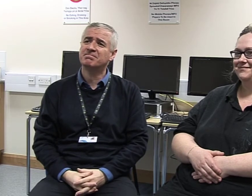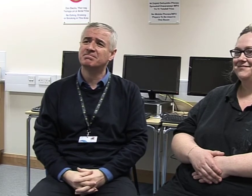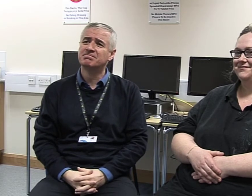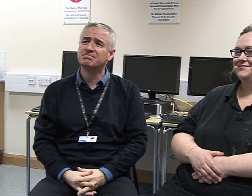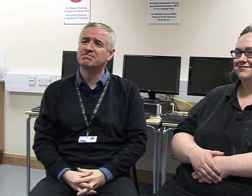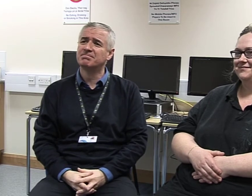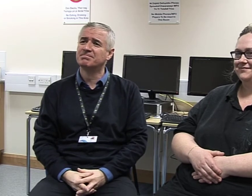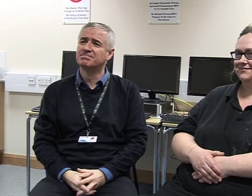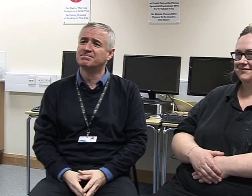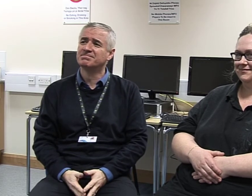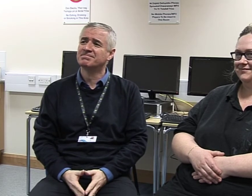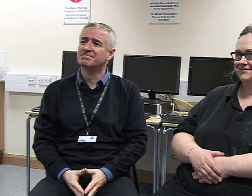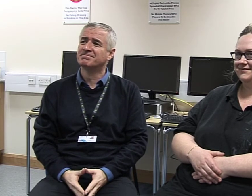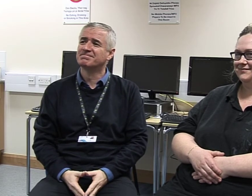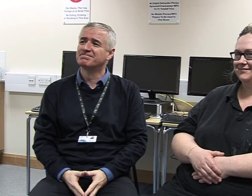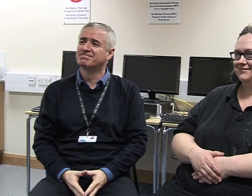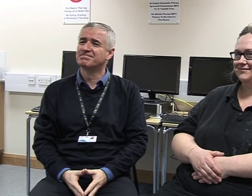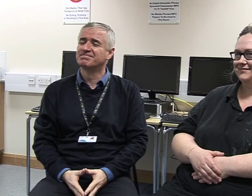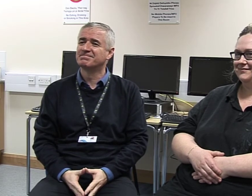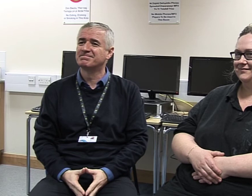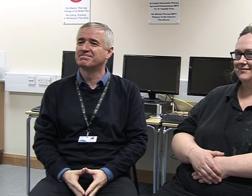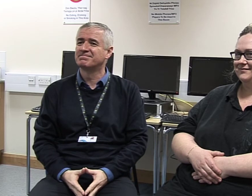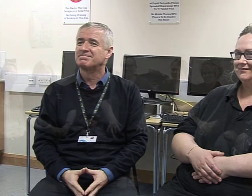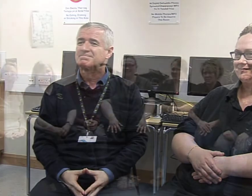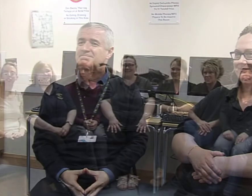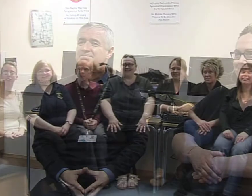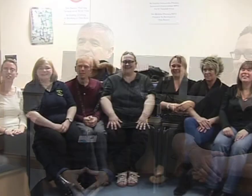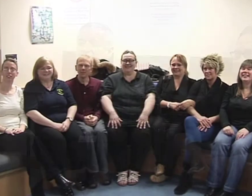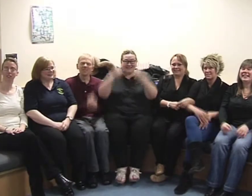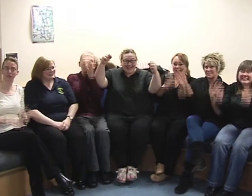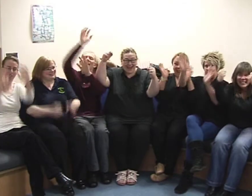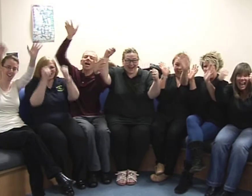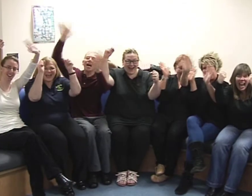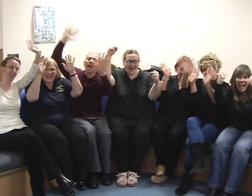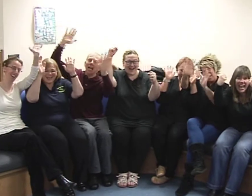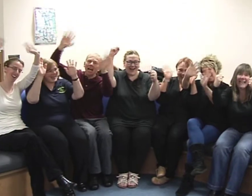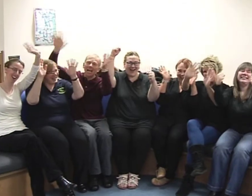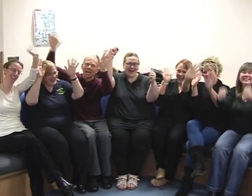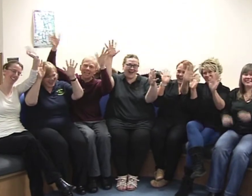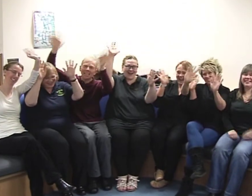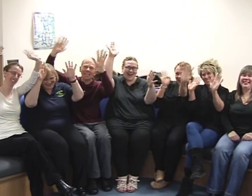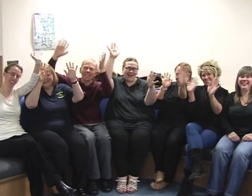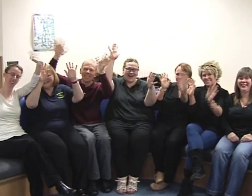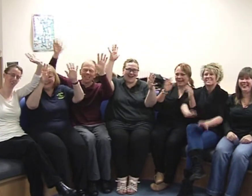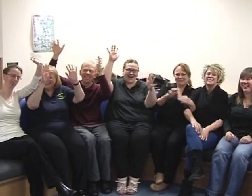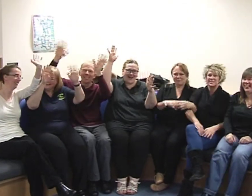in society and be able to communicate with people? Yay!